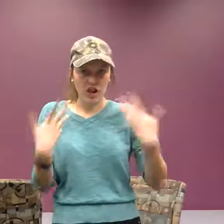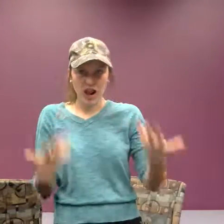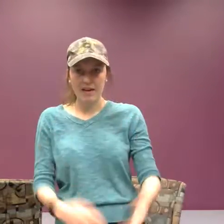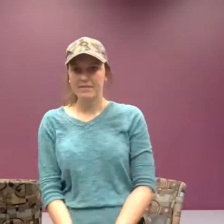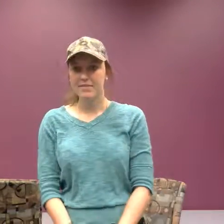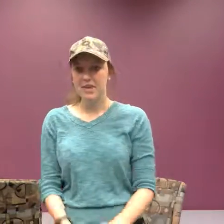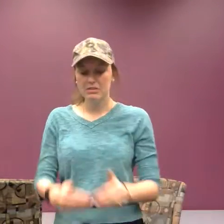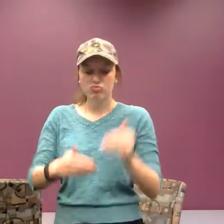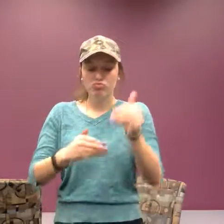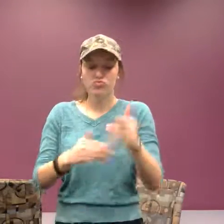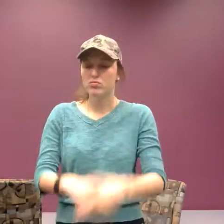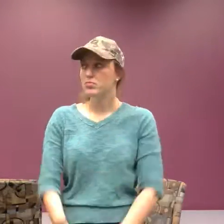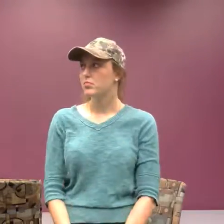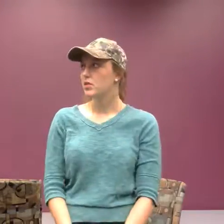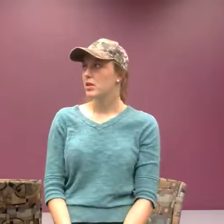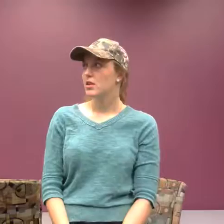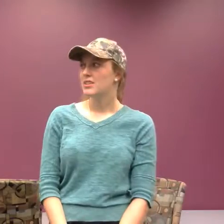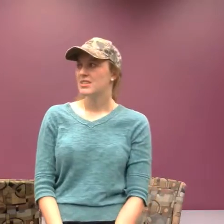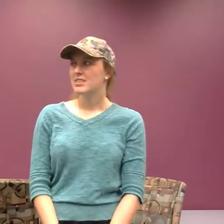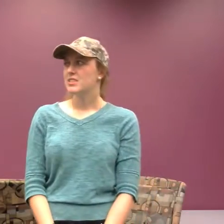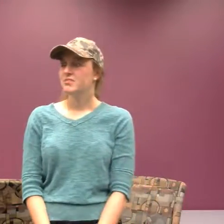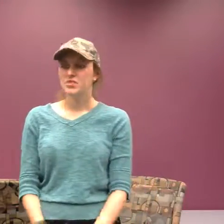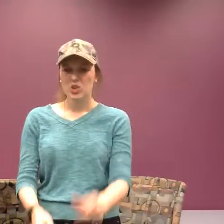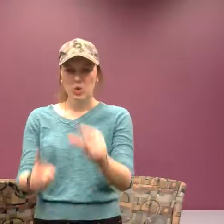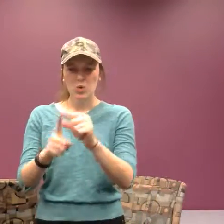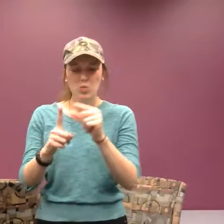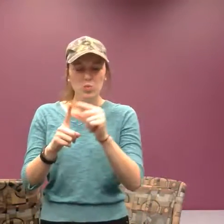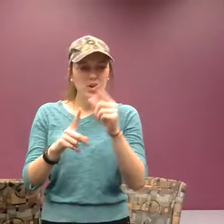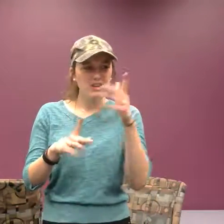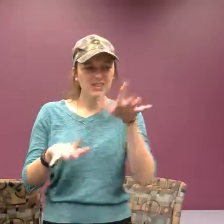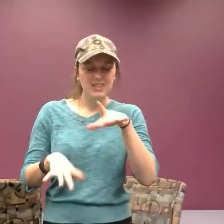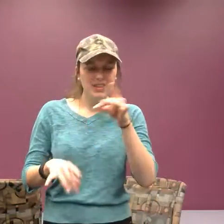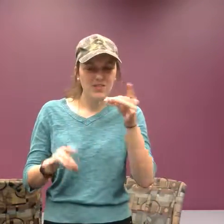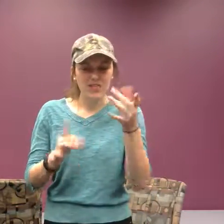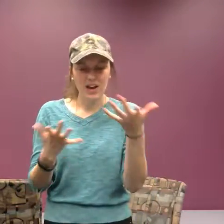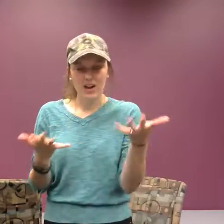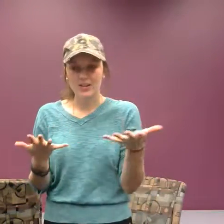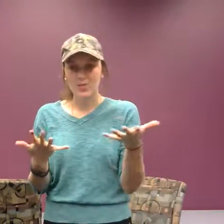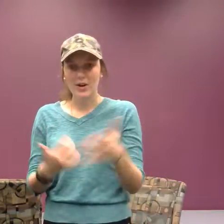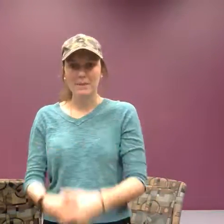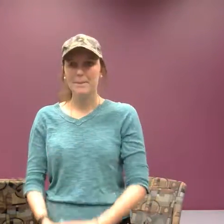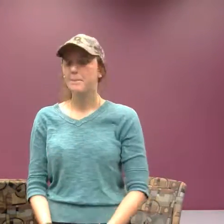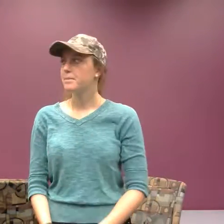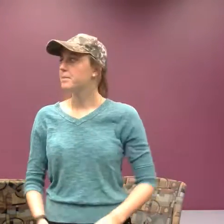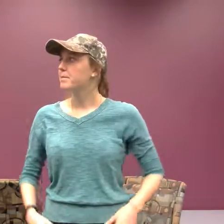Now, there are some key words to look for here, and I'd like to look at a few of those.